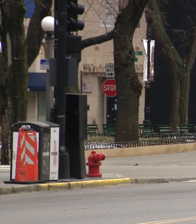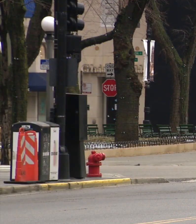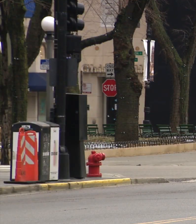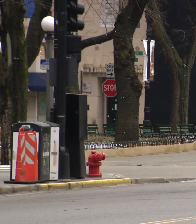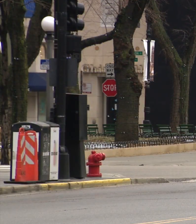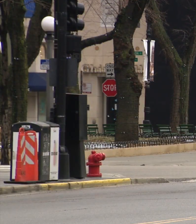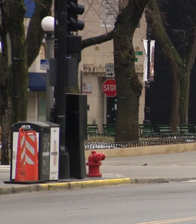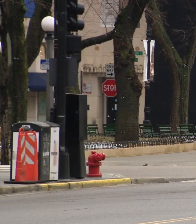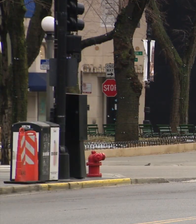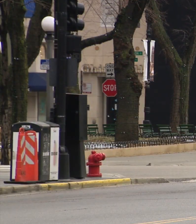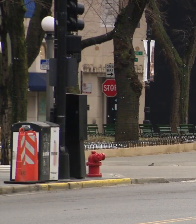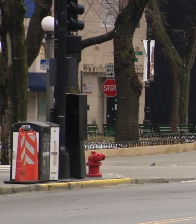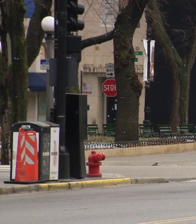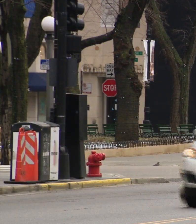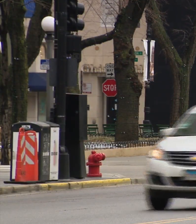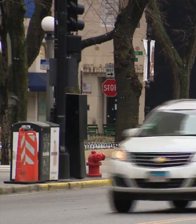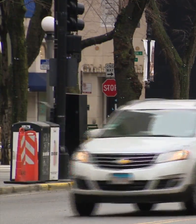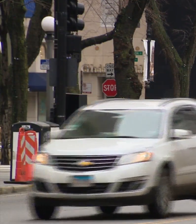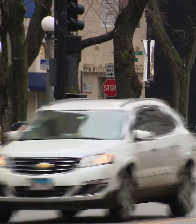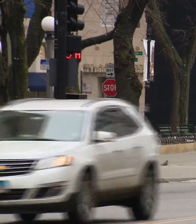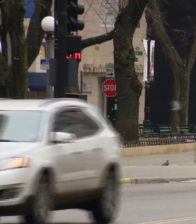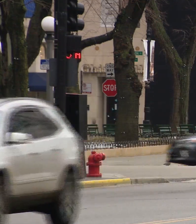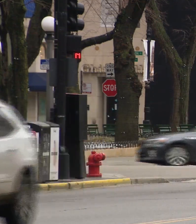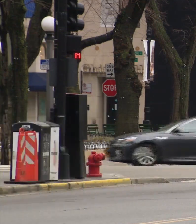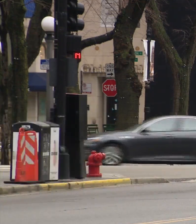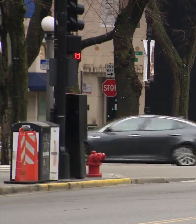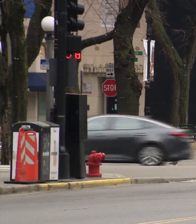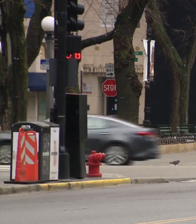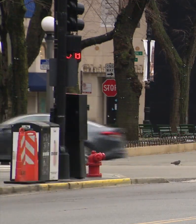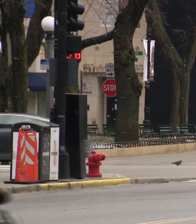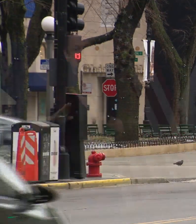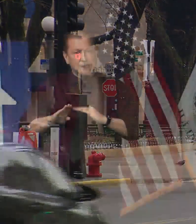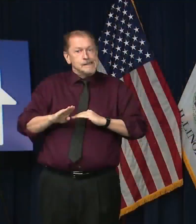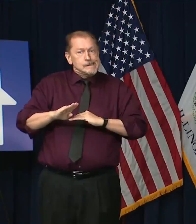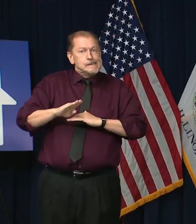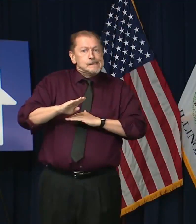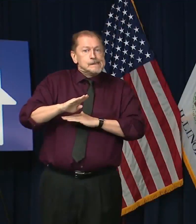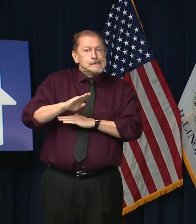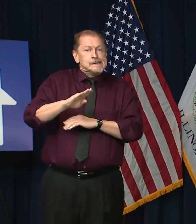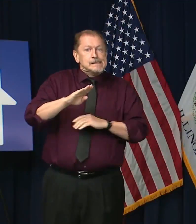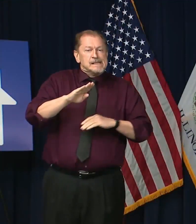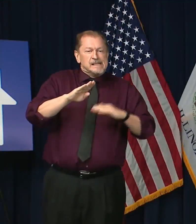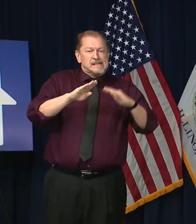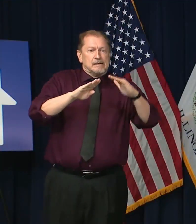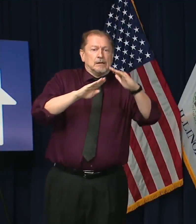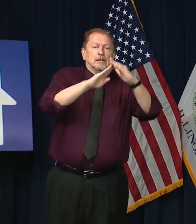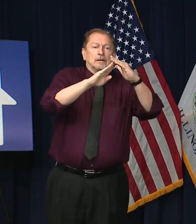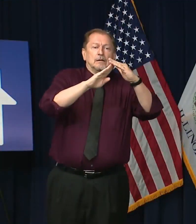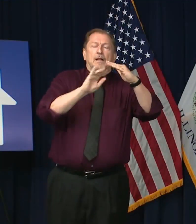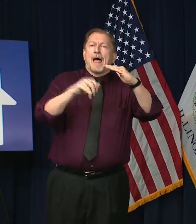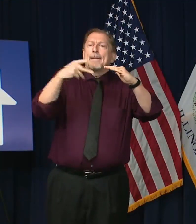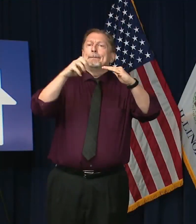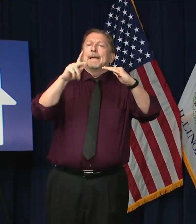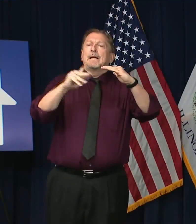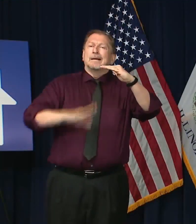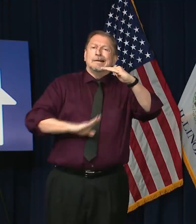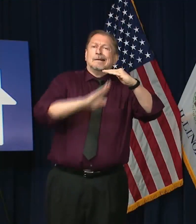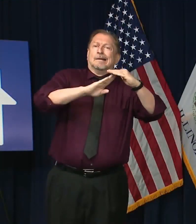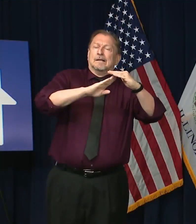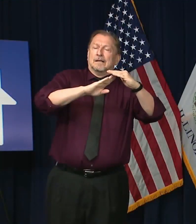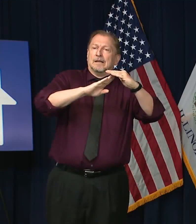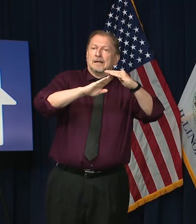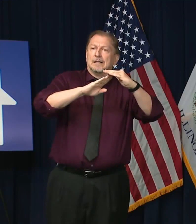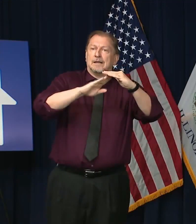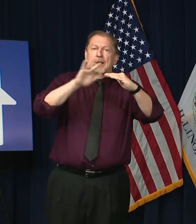comes in mid-May or, you know, whenever that may come, you know, we need to have 14 days